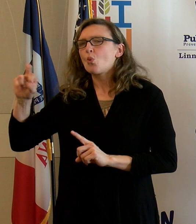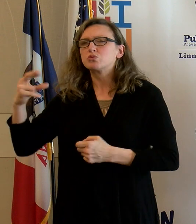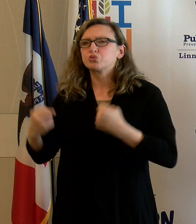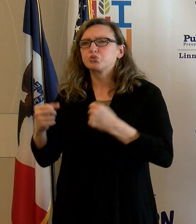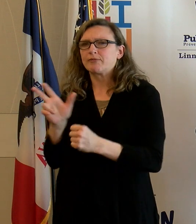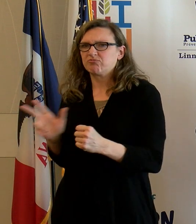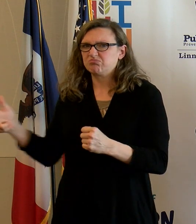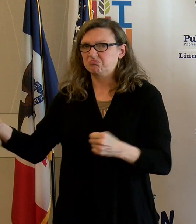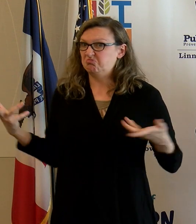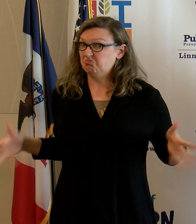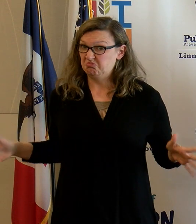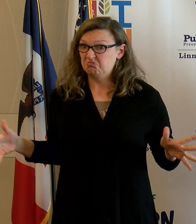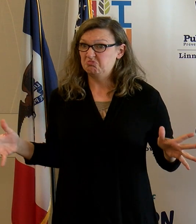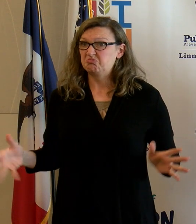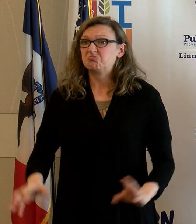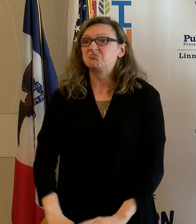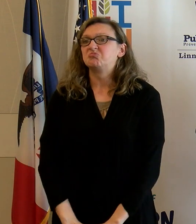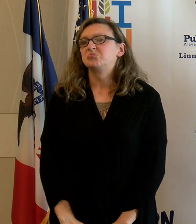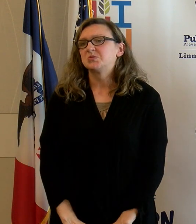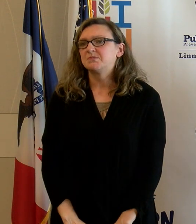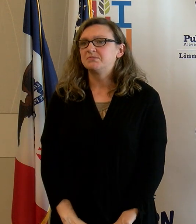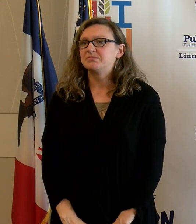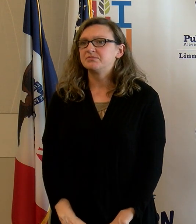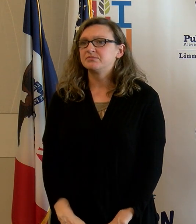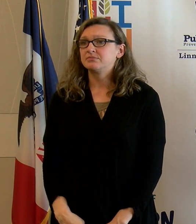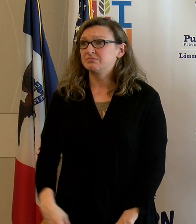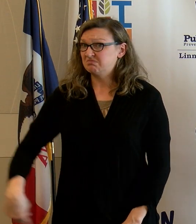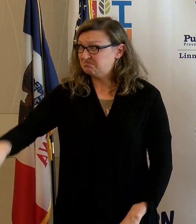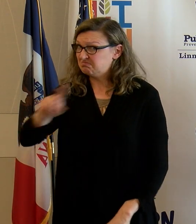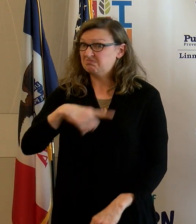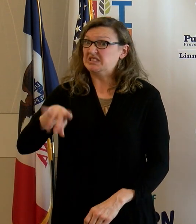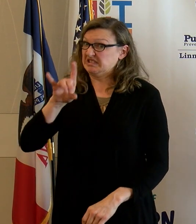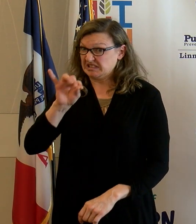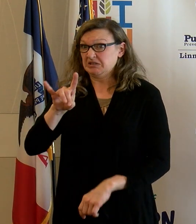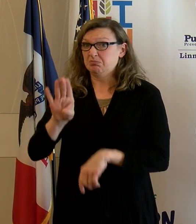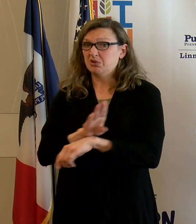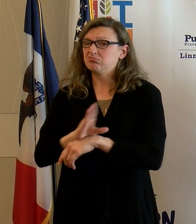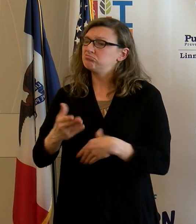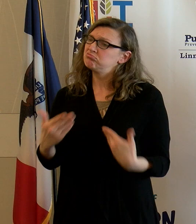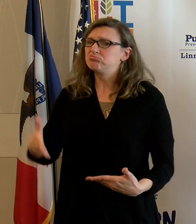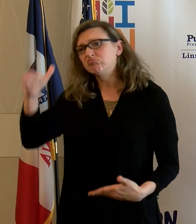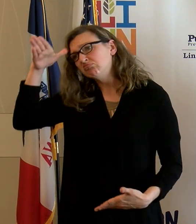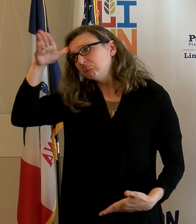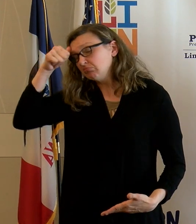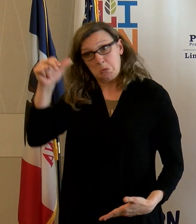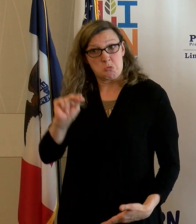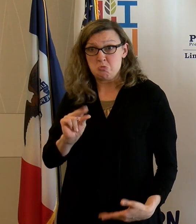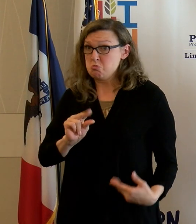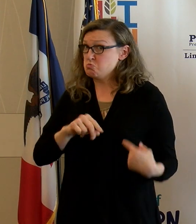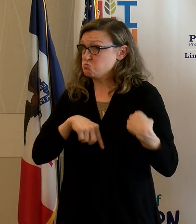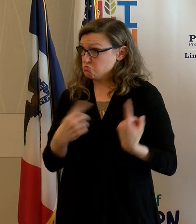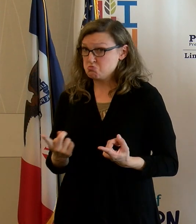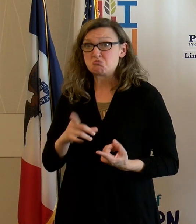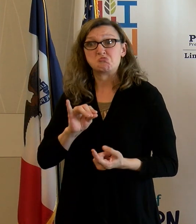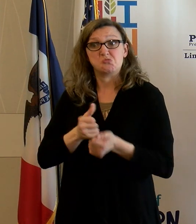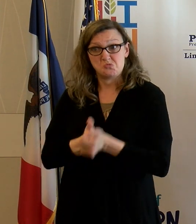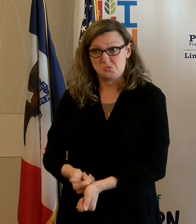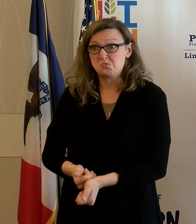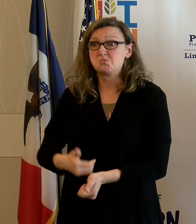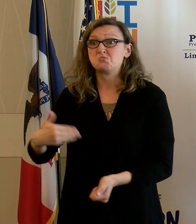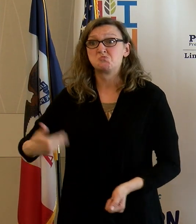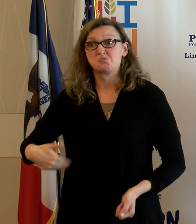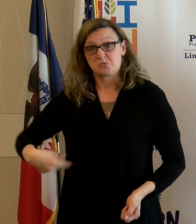no business that has been charged with a violation for violating that, and it looks like the business owners themselves understand the significance of